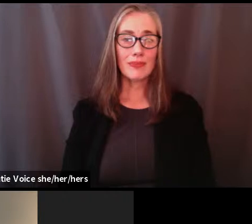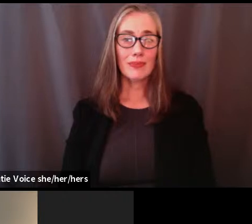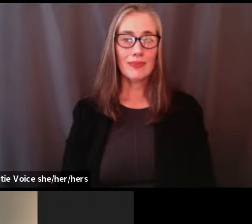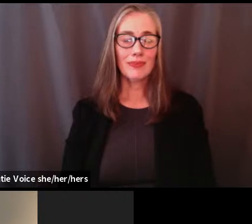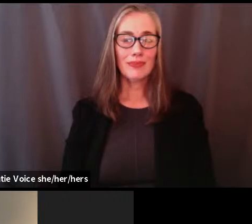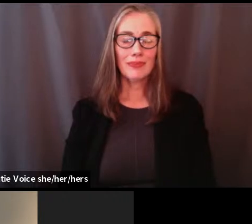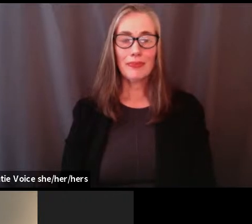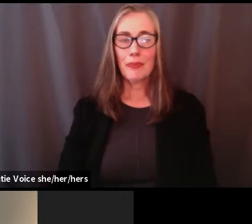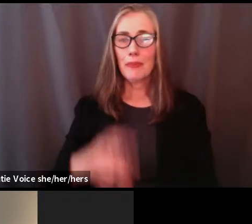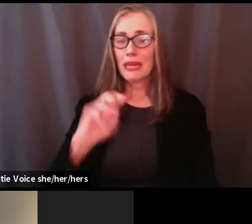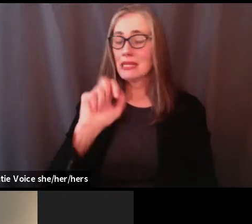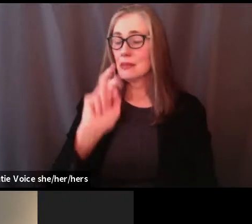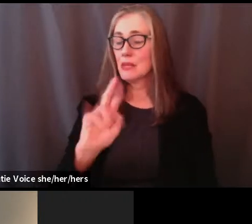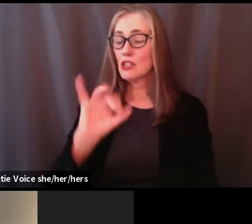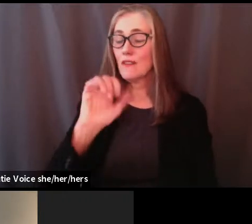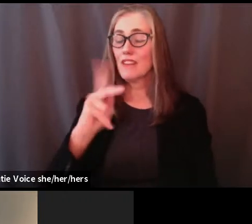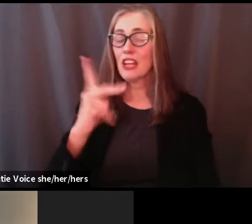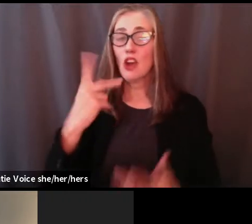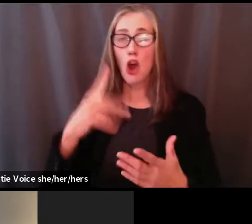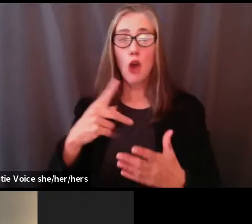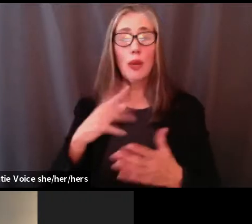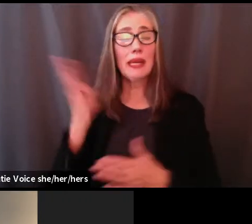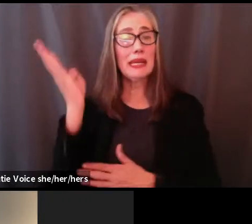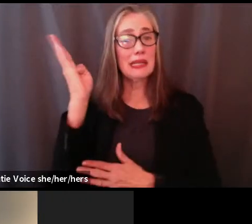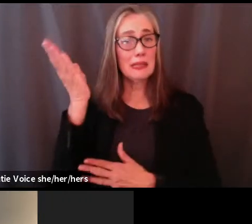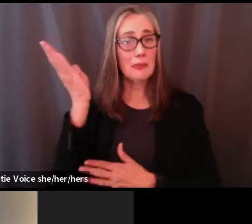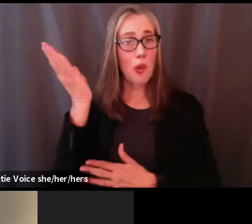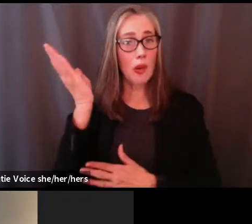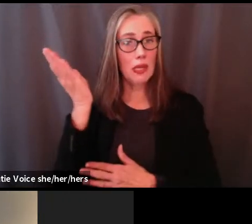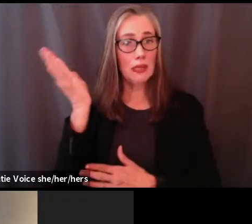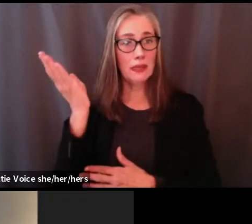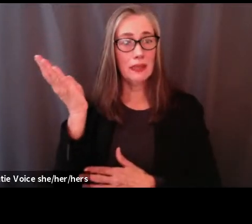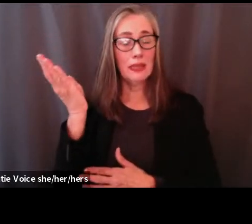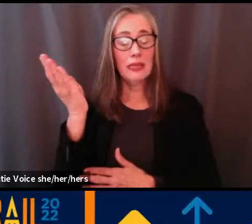since Mr. Fink's already spoken on this, let's take two additional